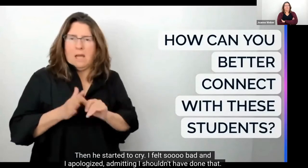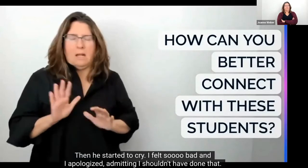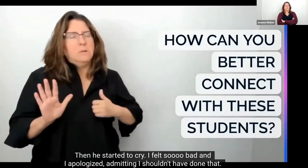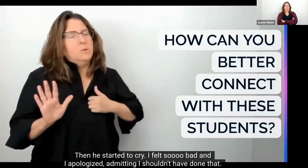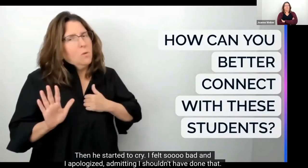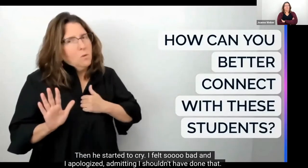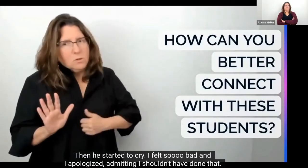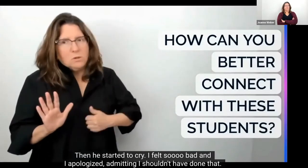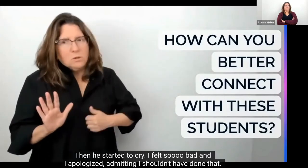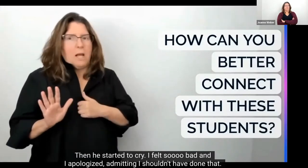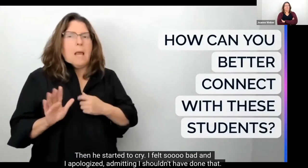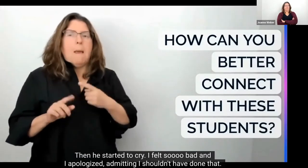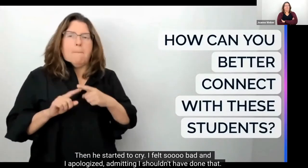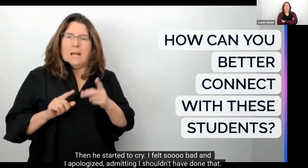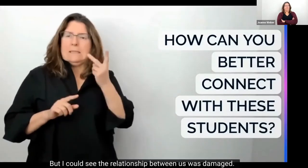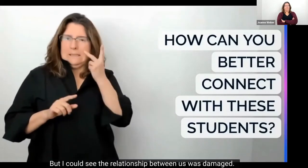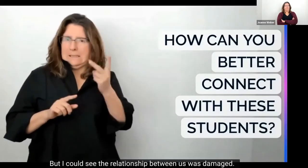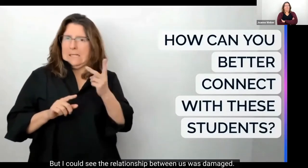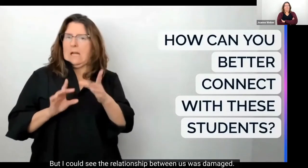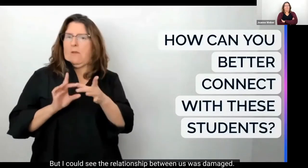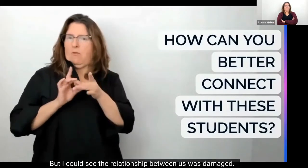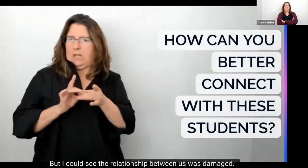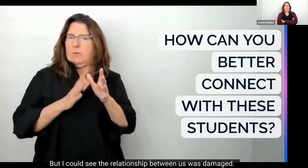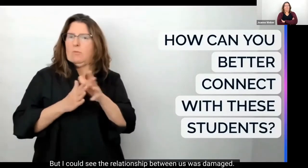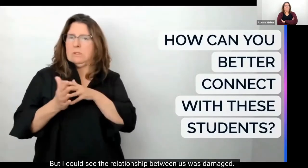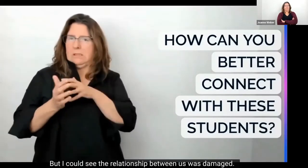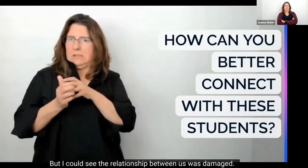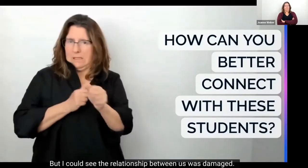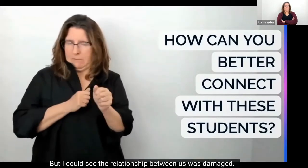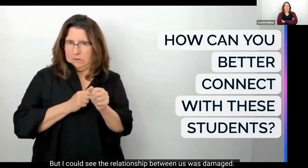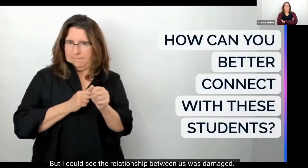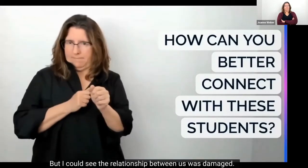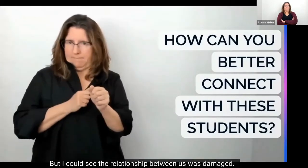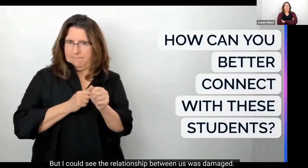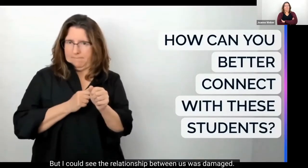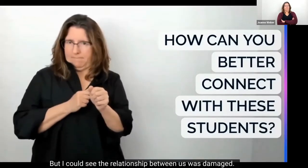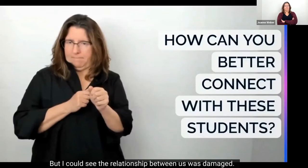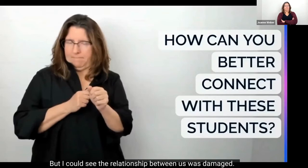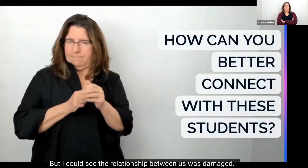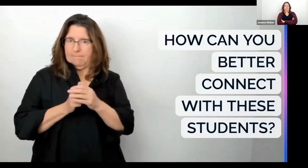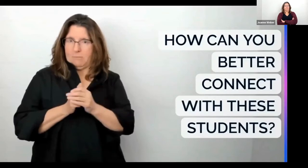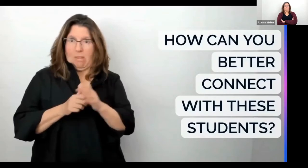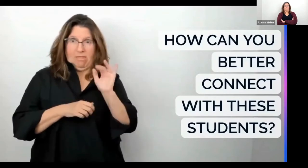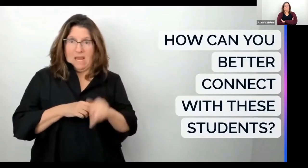I shouldn't have done that, but I could see the relationship between us was damaged.